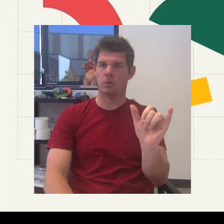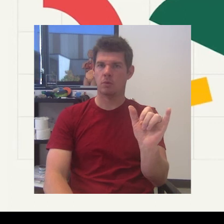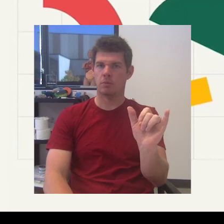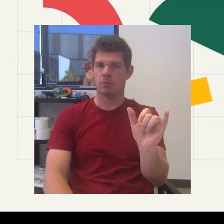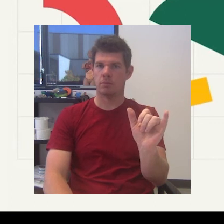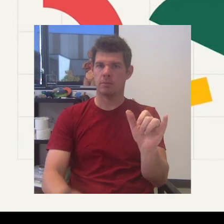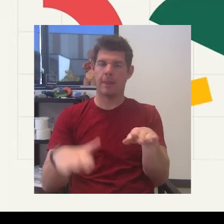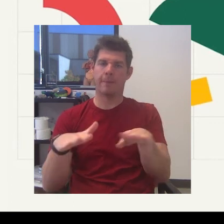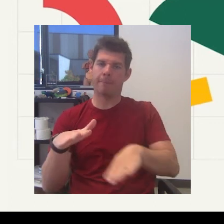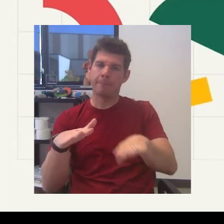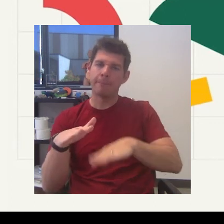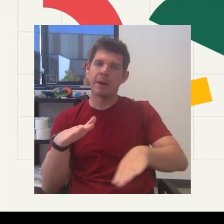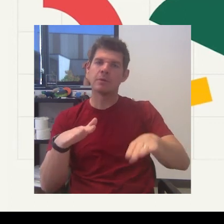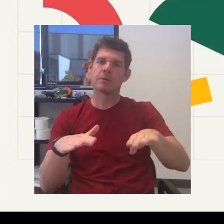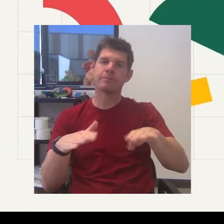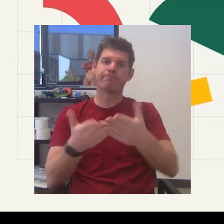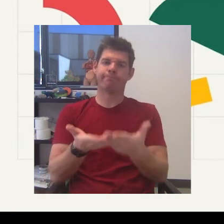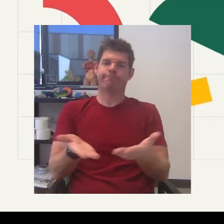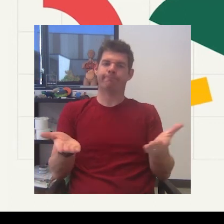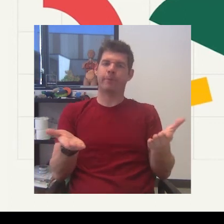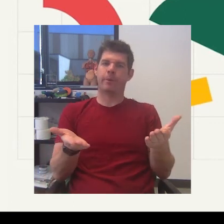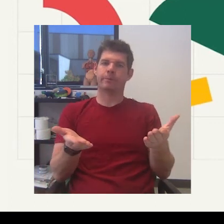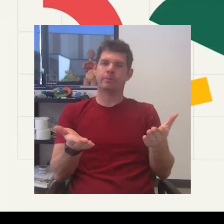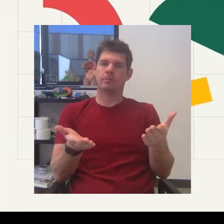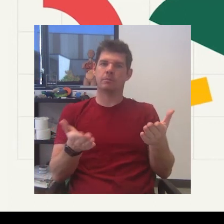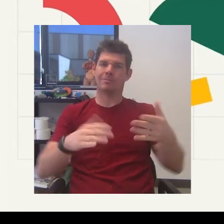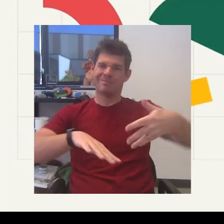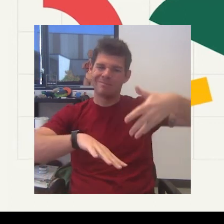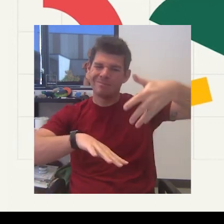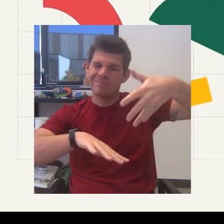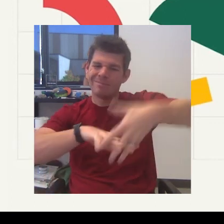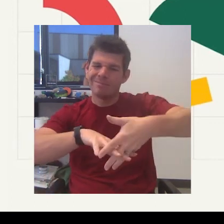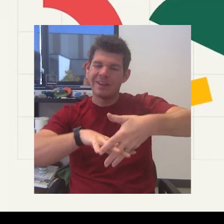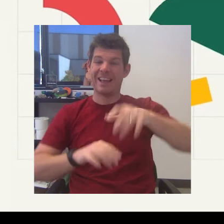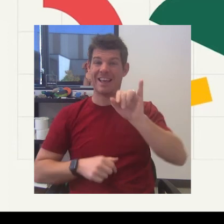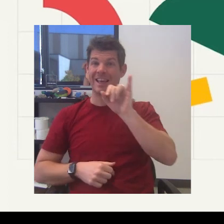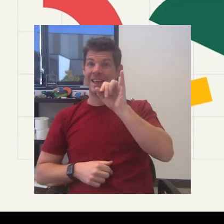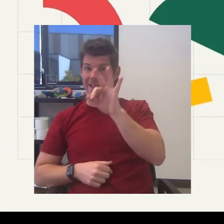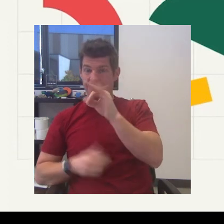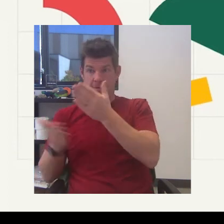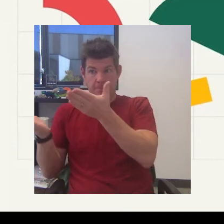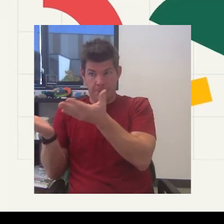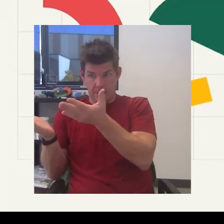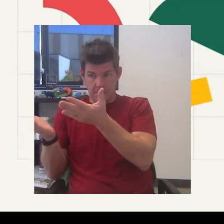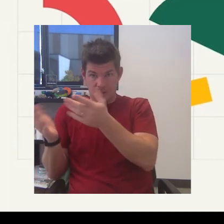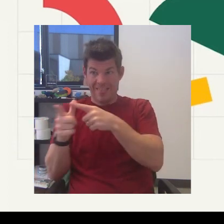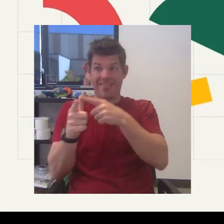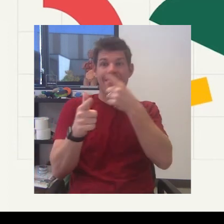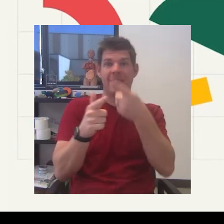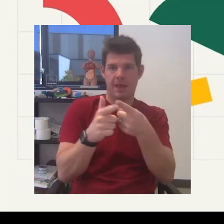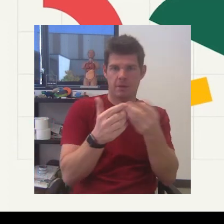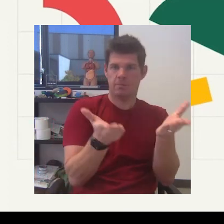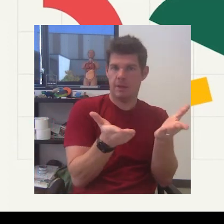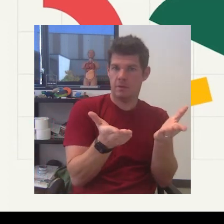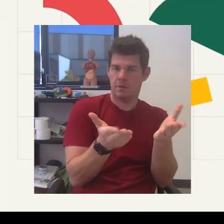if one thing happens, then this thing is a consequence of that thing happening. So that's a basic logic